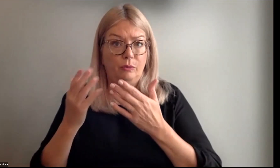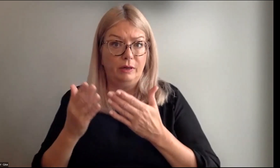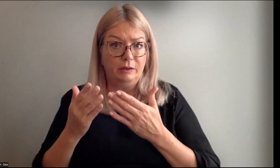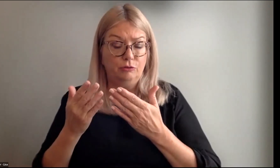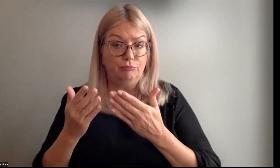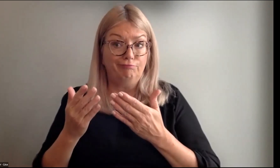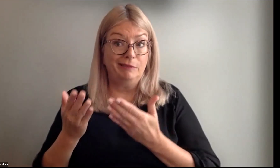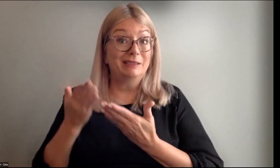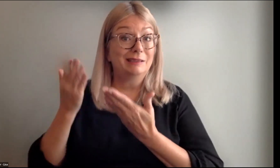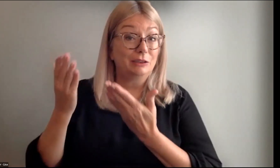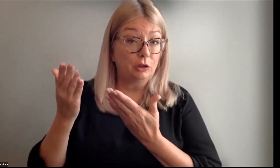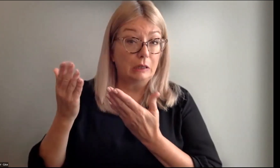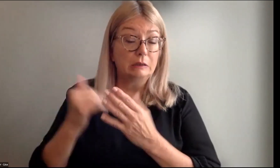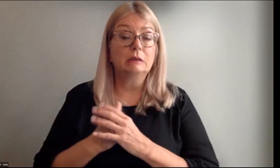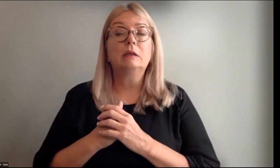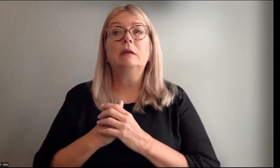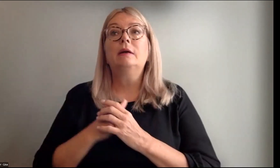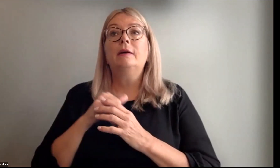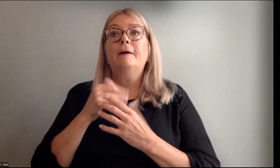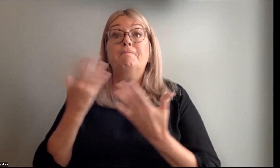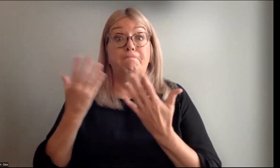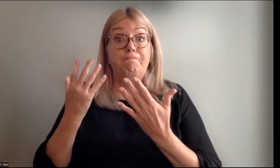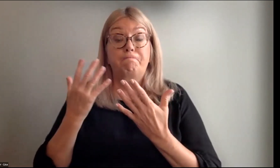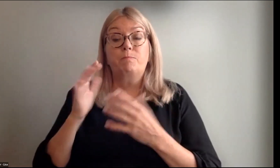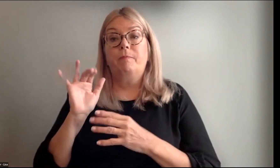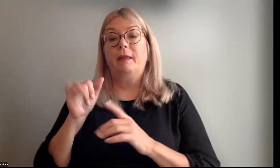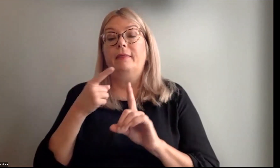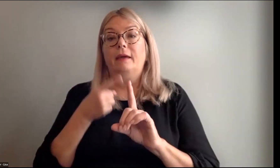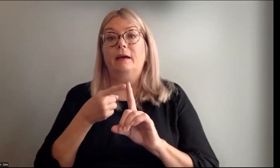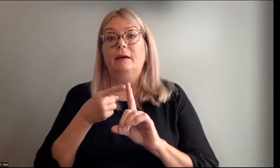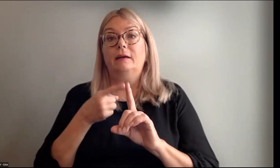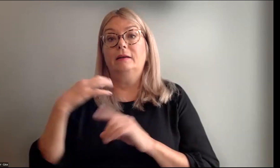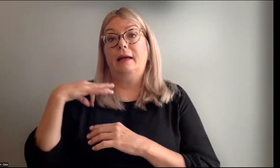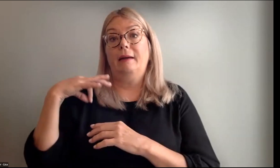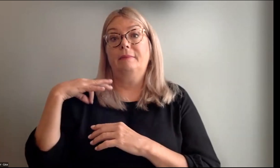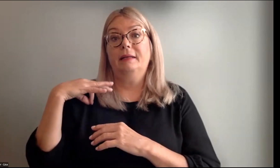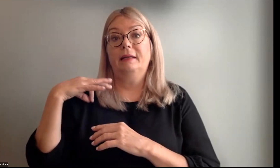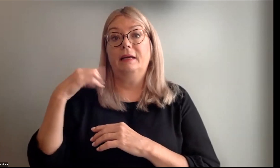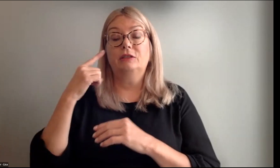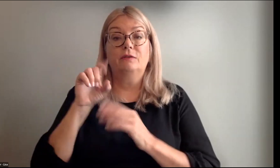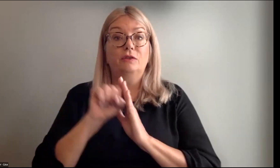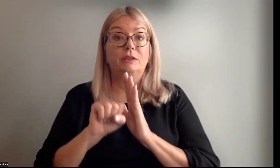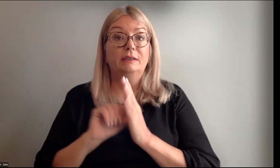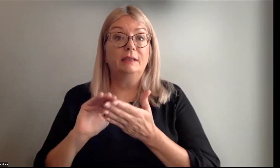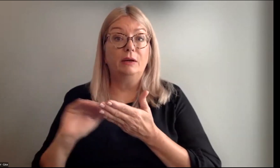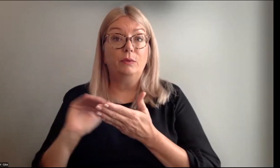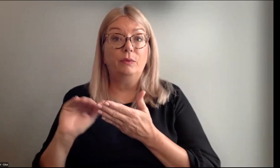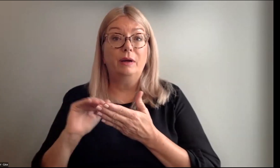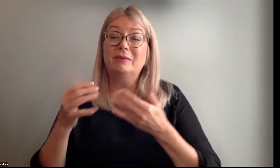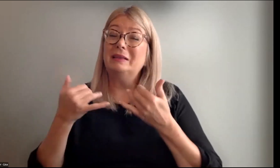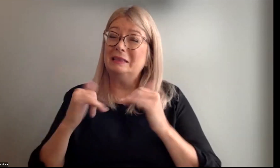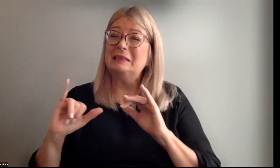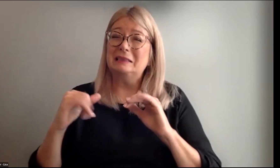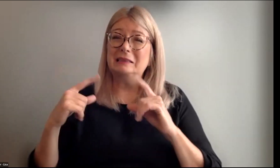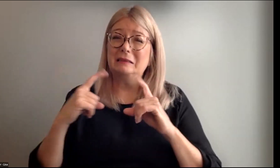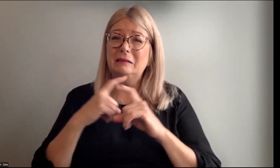that that the application for state waiver is still pretty complicated,